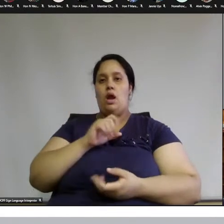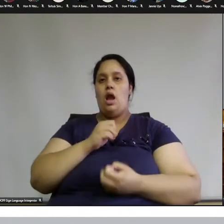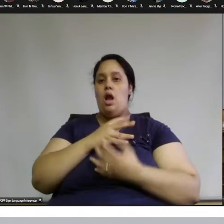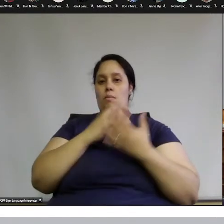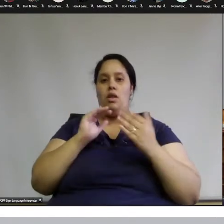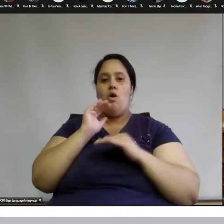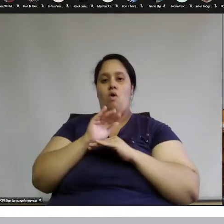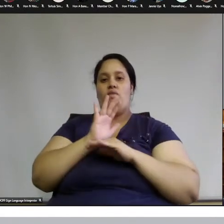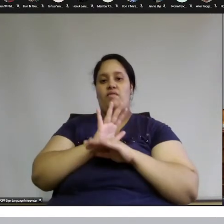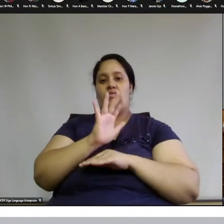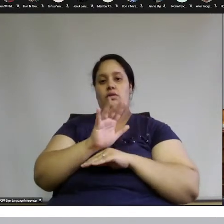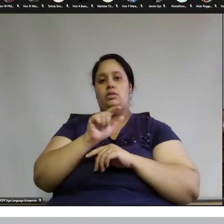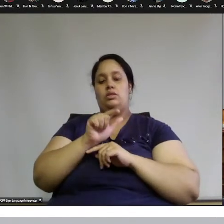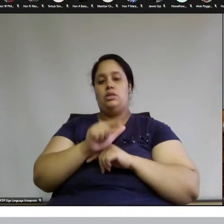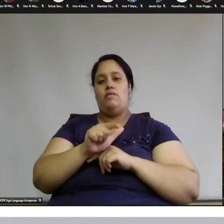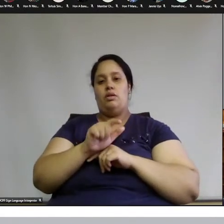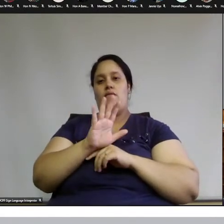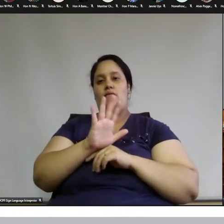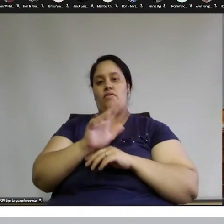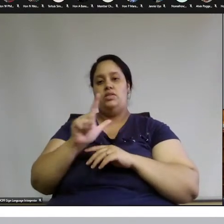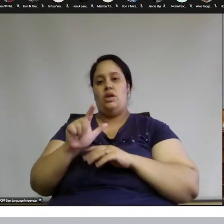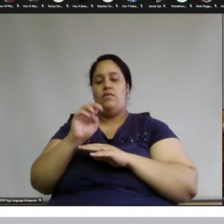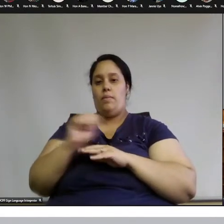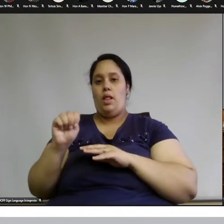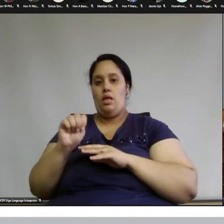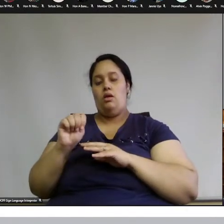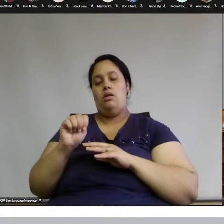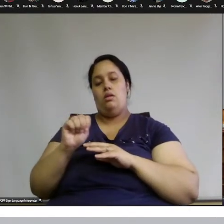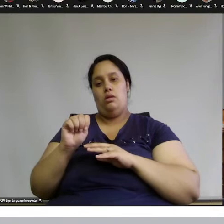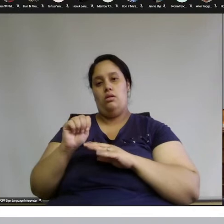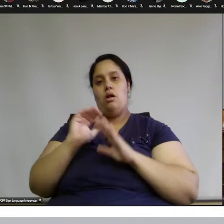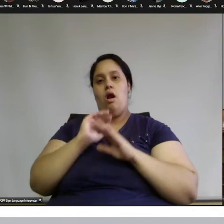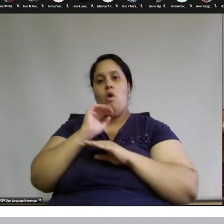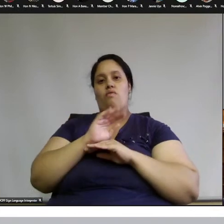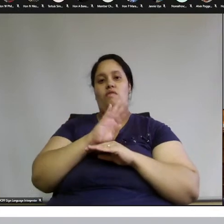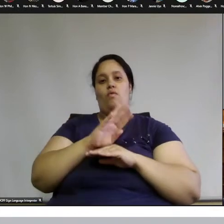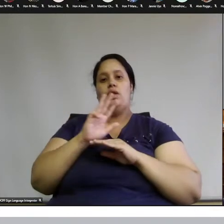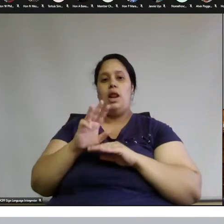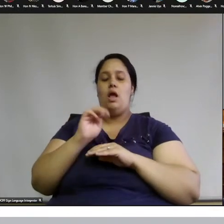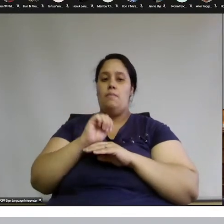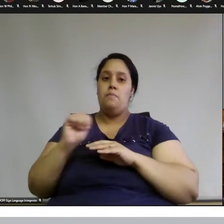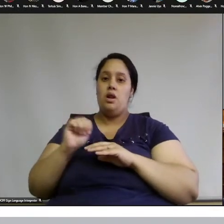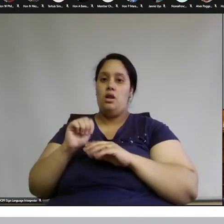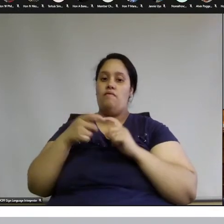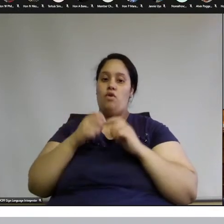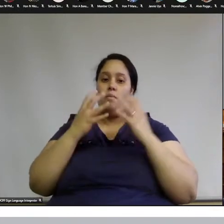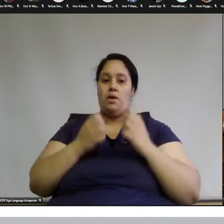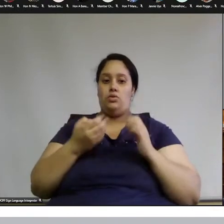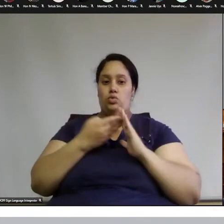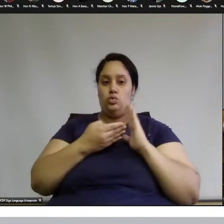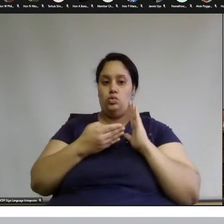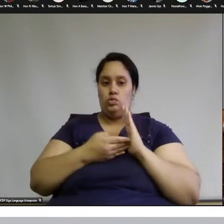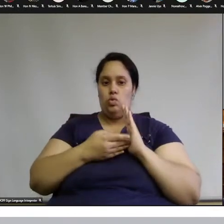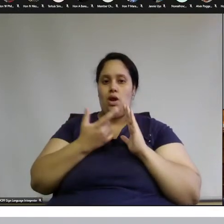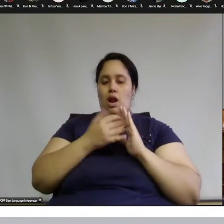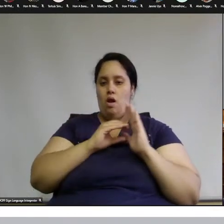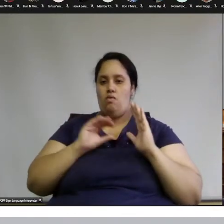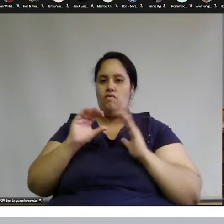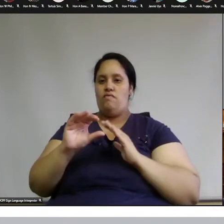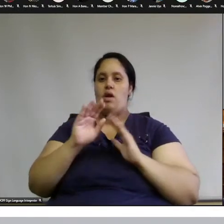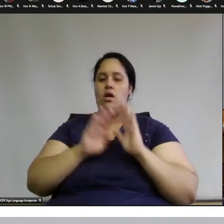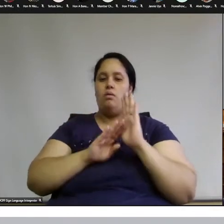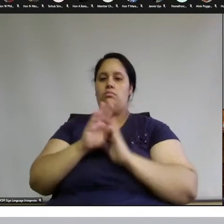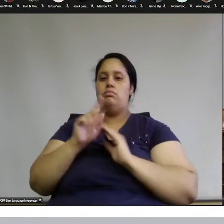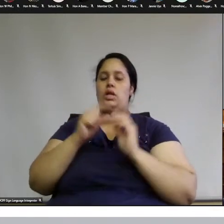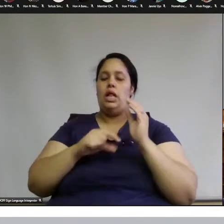over 57 million. Over 49 million of the budget will fund increased